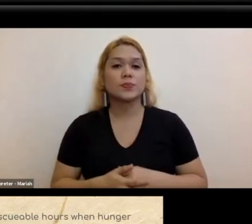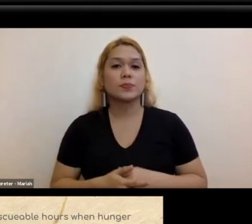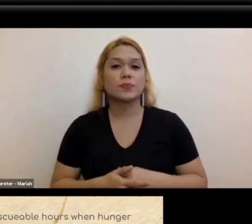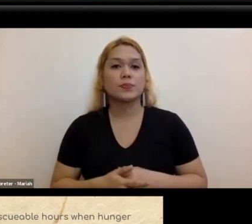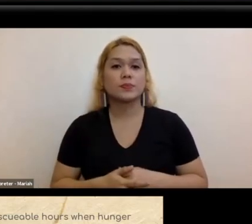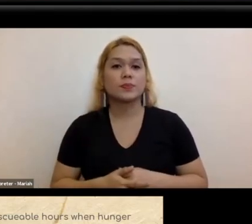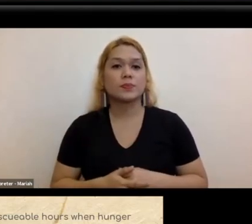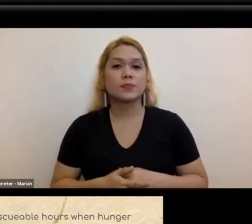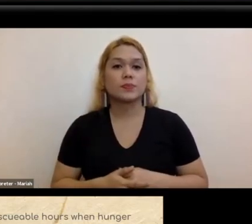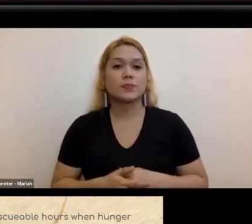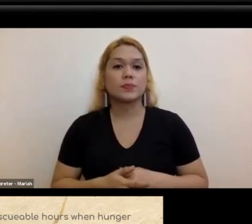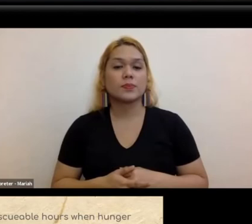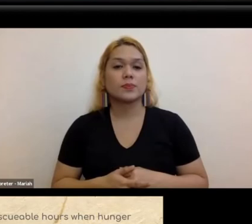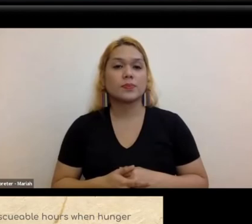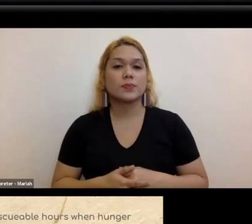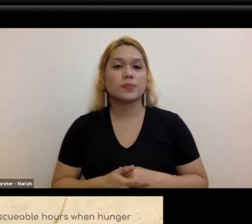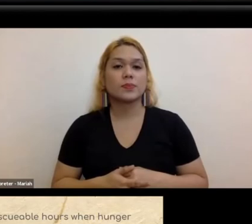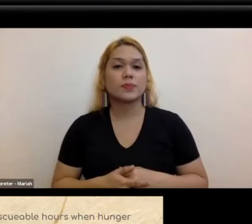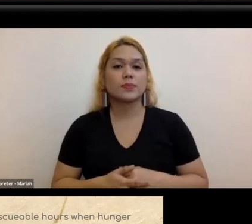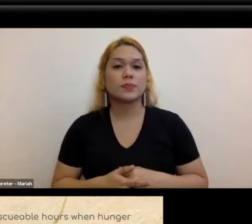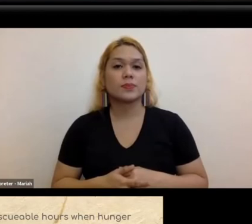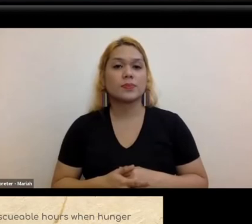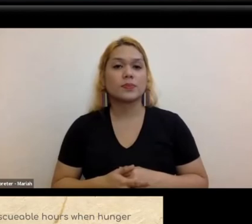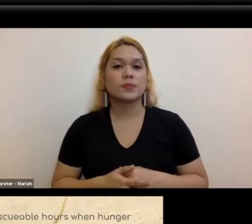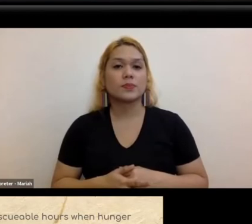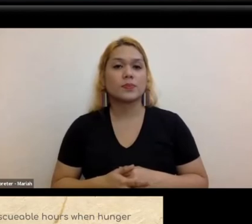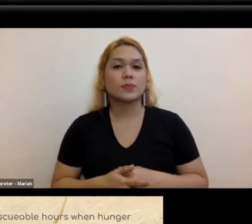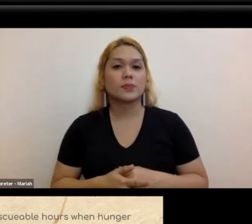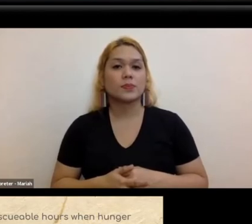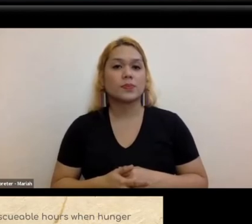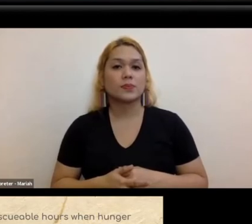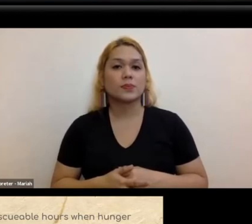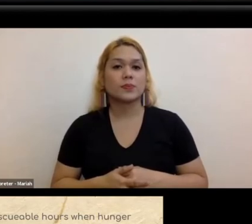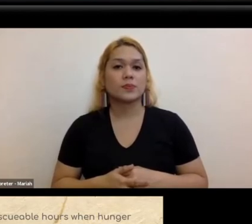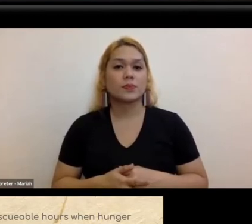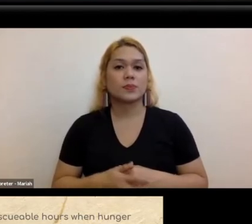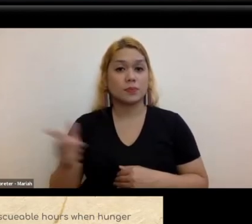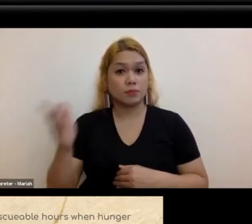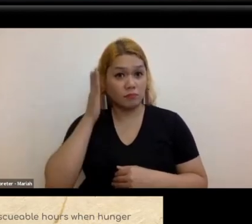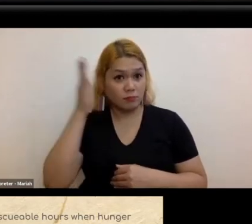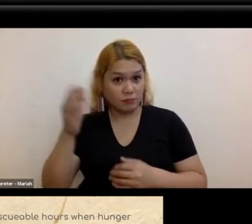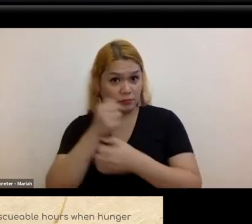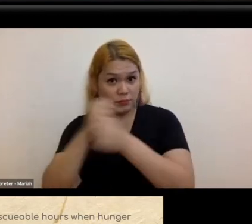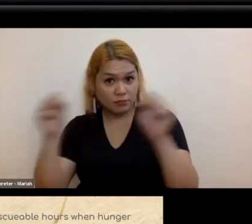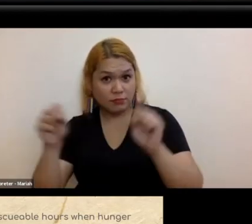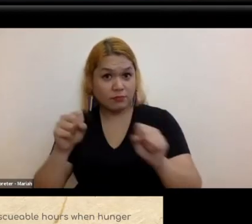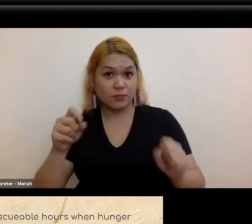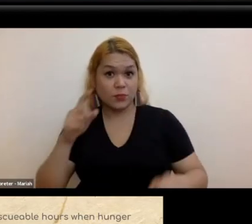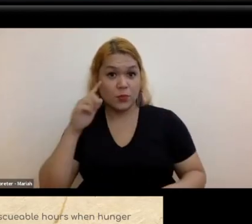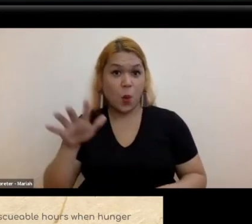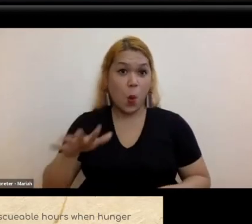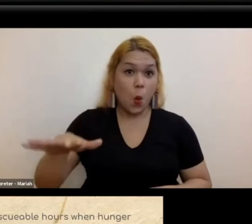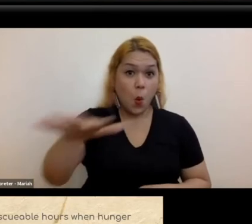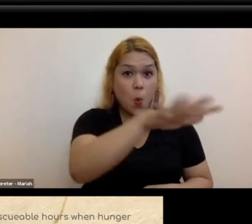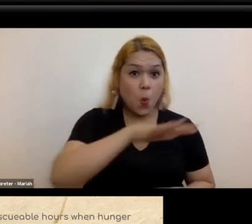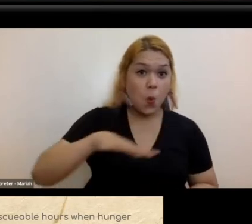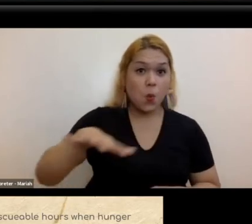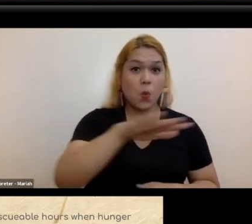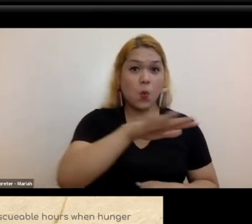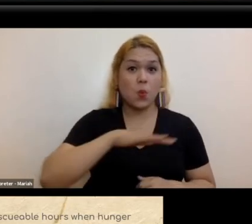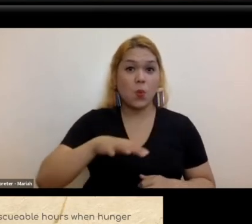ignoble appetites into salvation. Appetites are all we who aren't enough